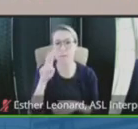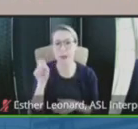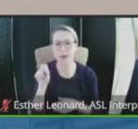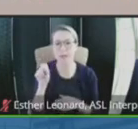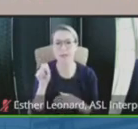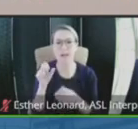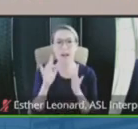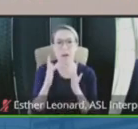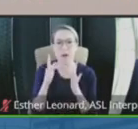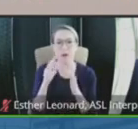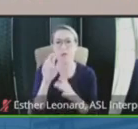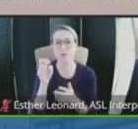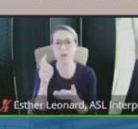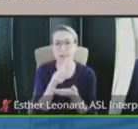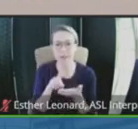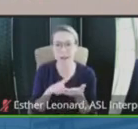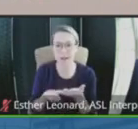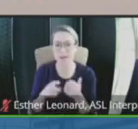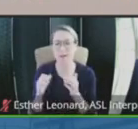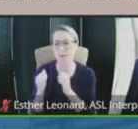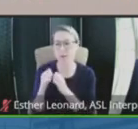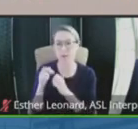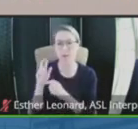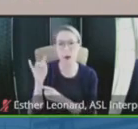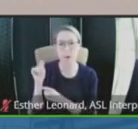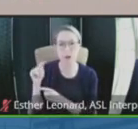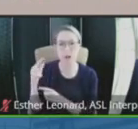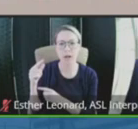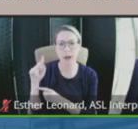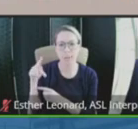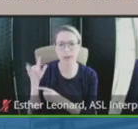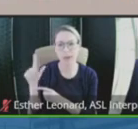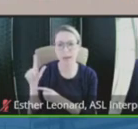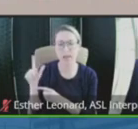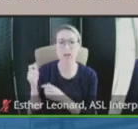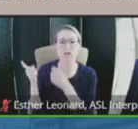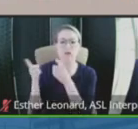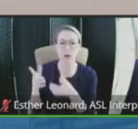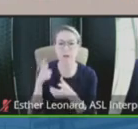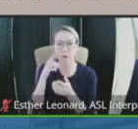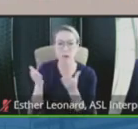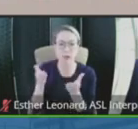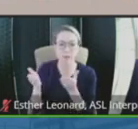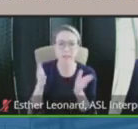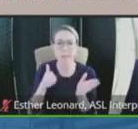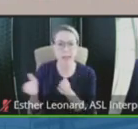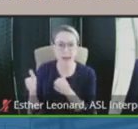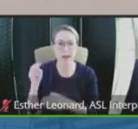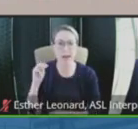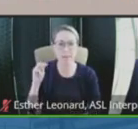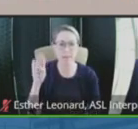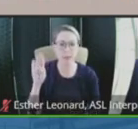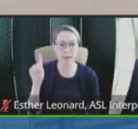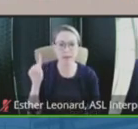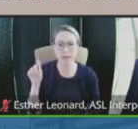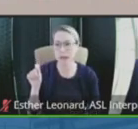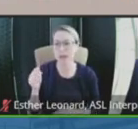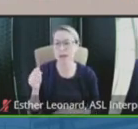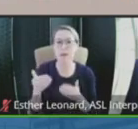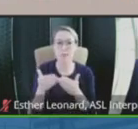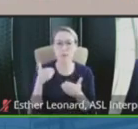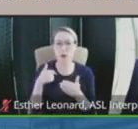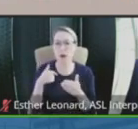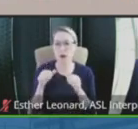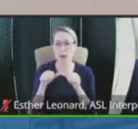Redesign, and I'm joined by my colleague, Robert Guftel, the director of service planning at the MBTA. Before I